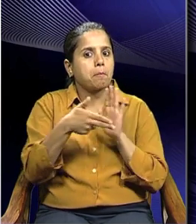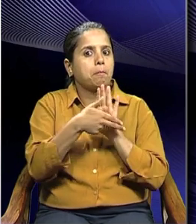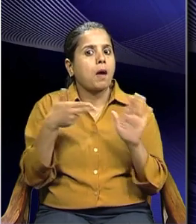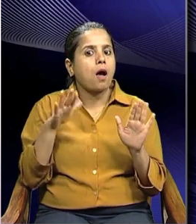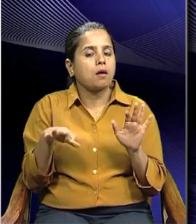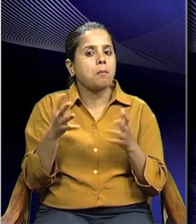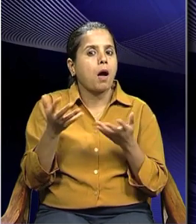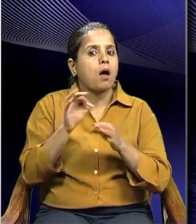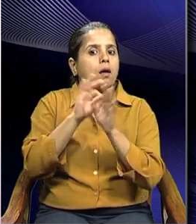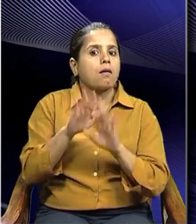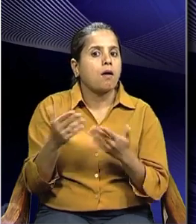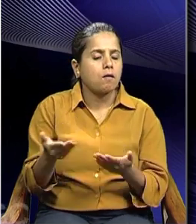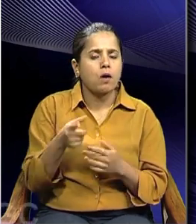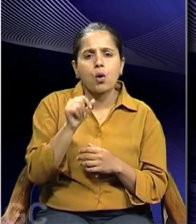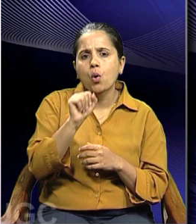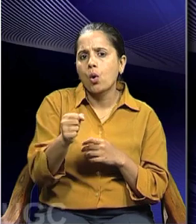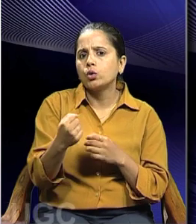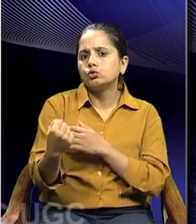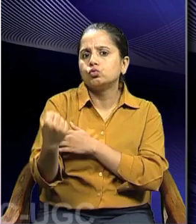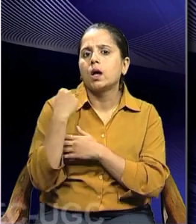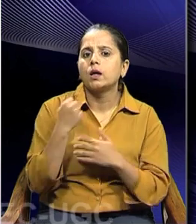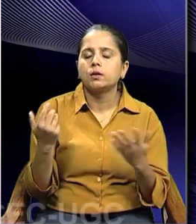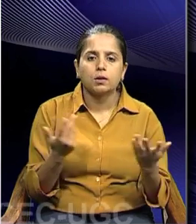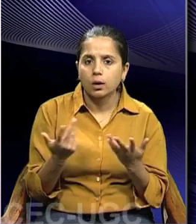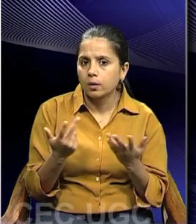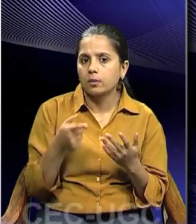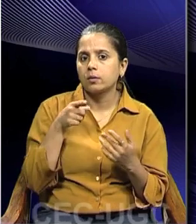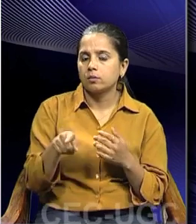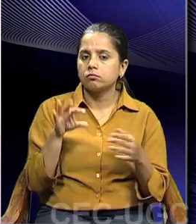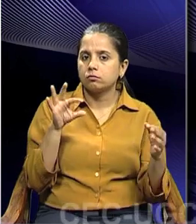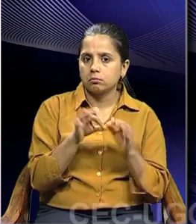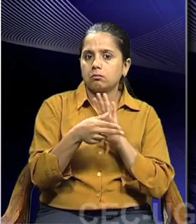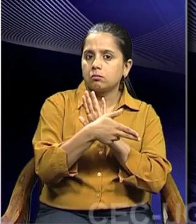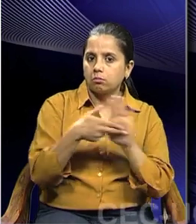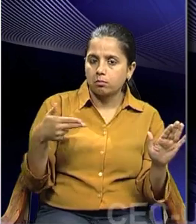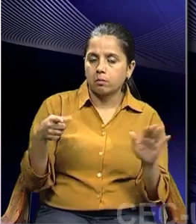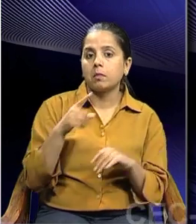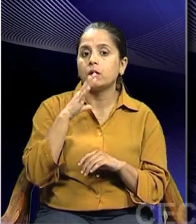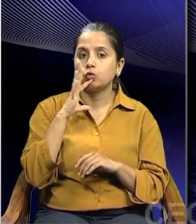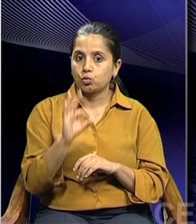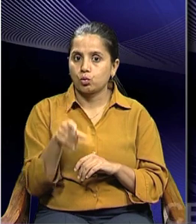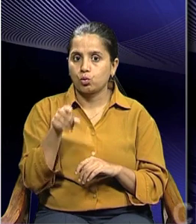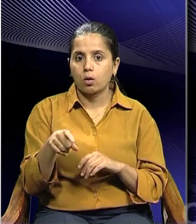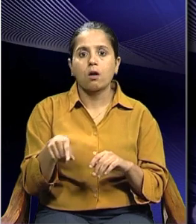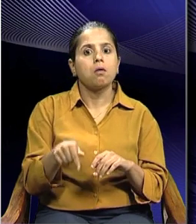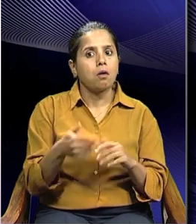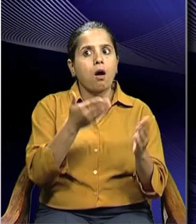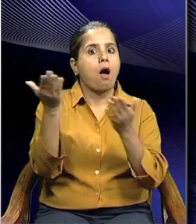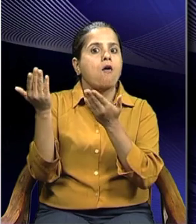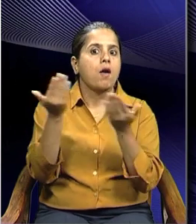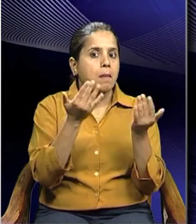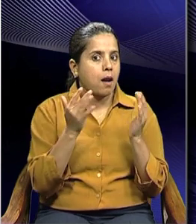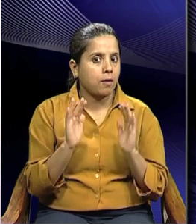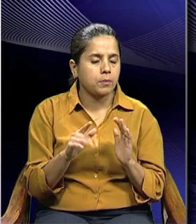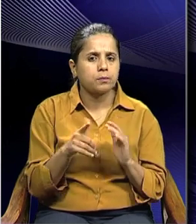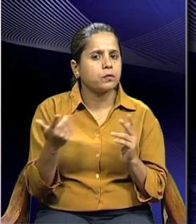market, and what is your strength in relation to those brands which are actually prevalent in the market. So